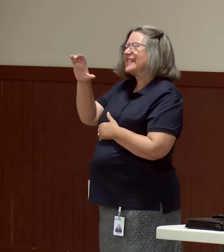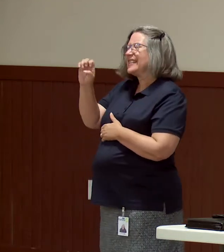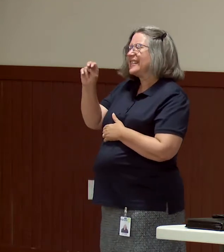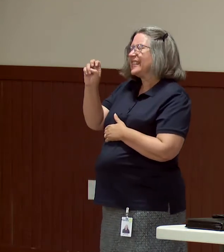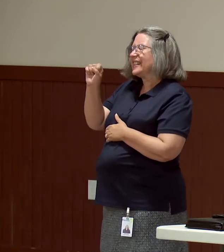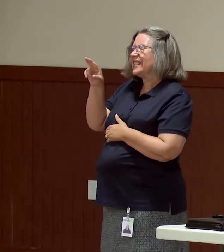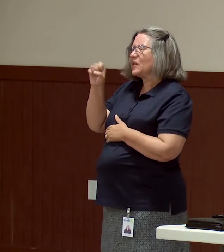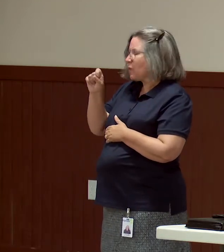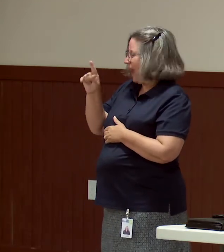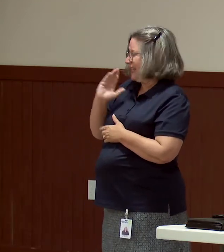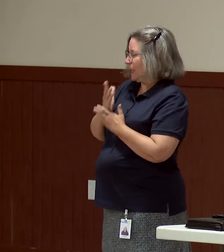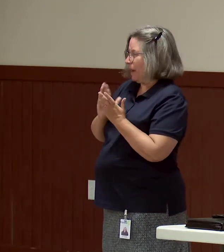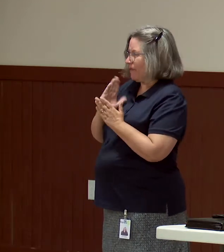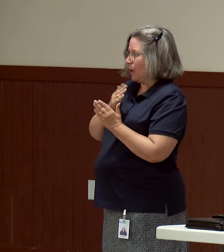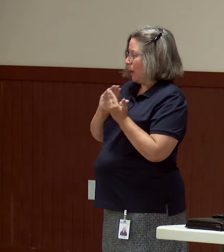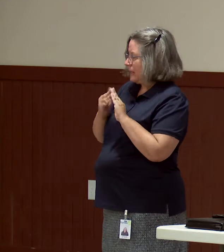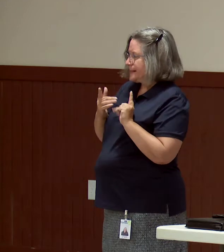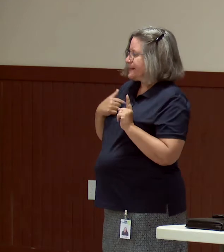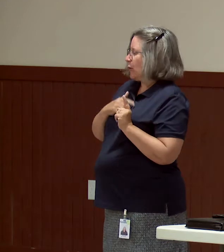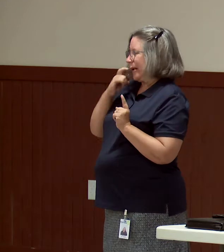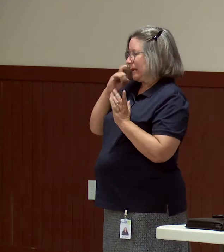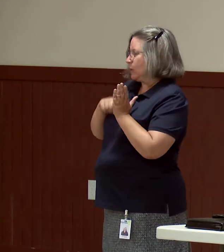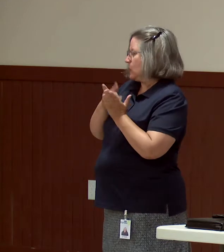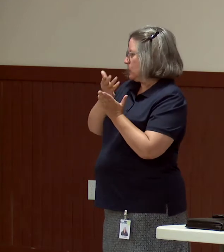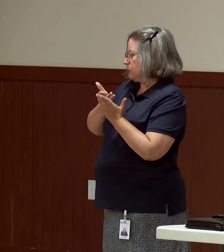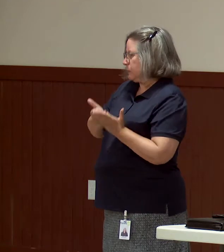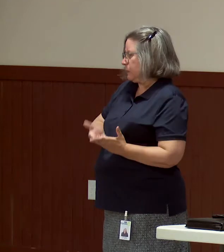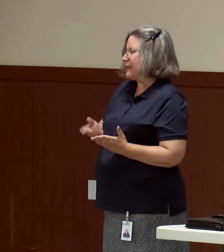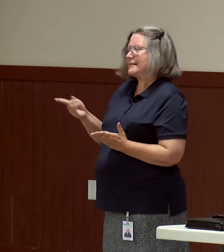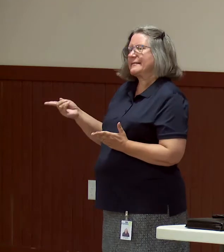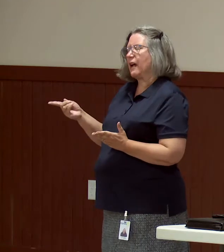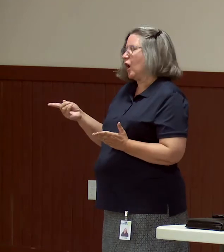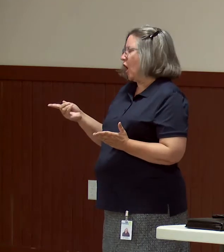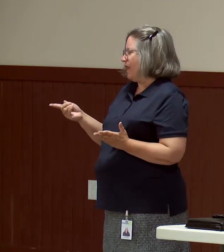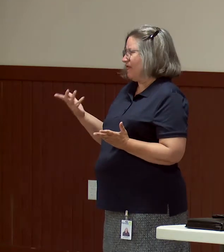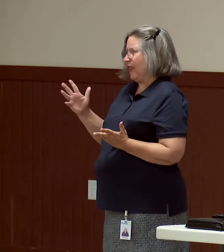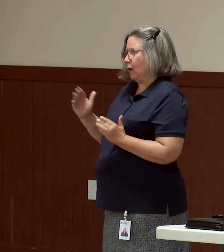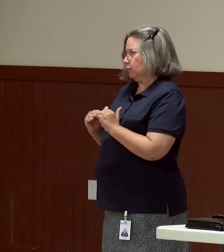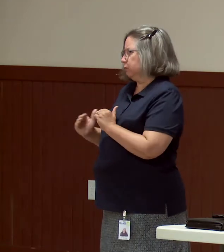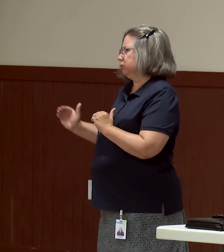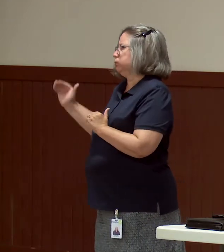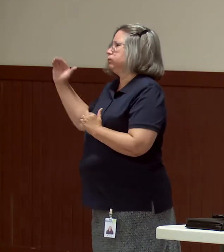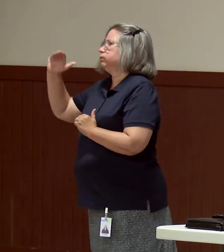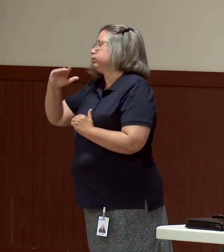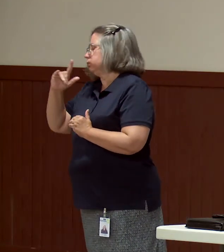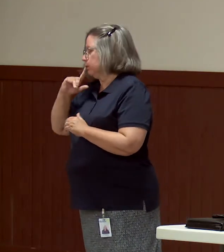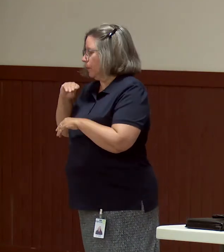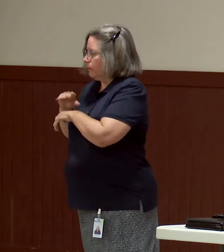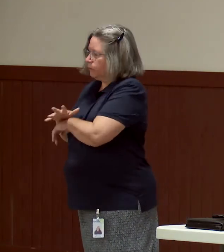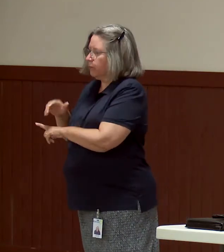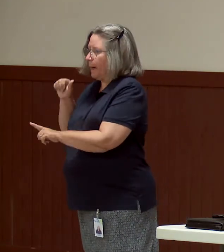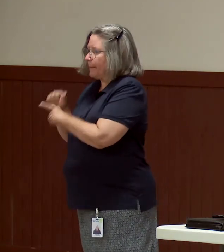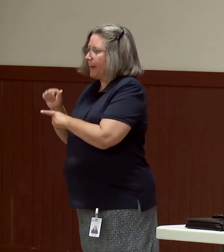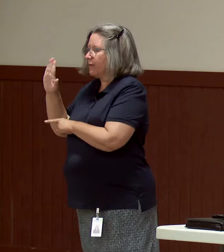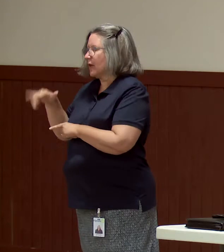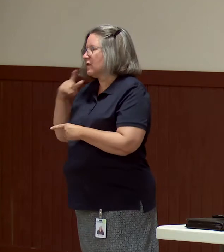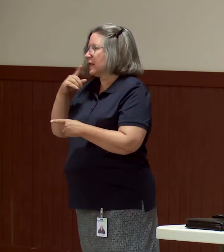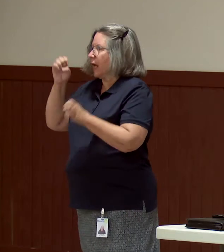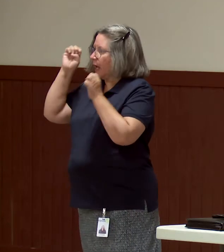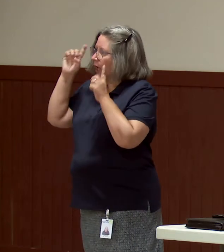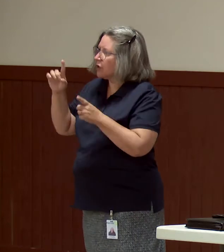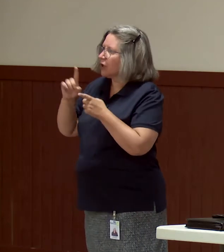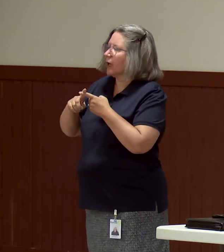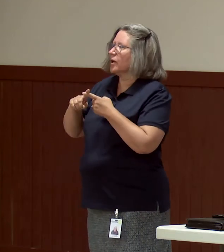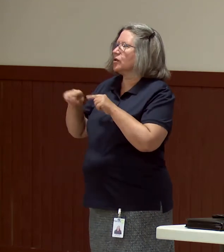or communities that we can document were disparately impacted economically, educationally, socioeconomically before